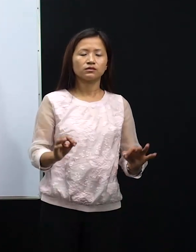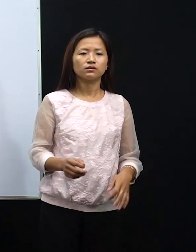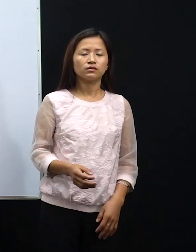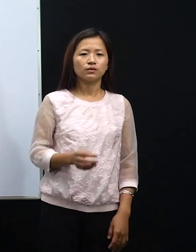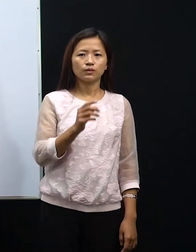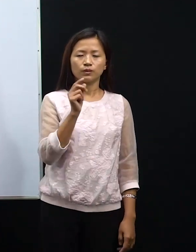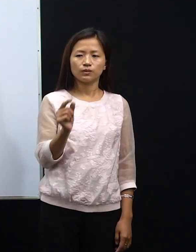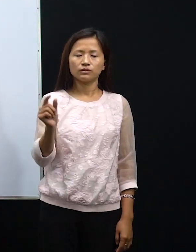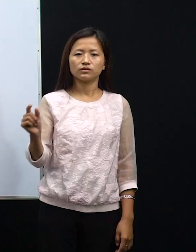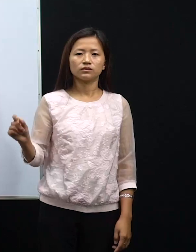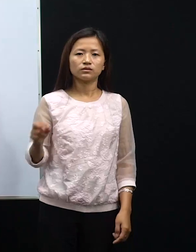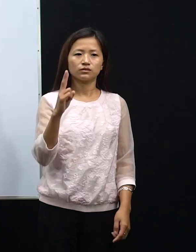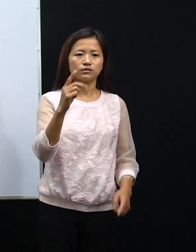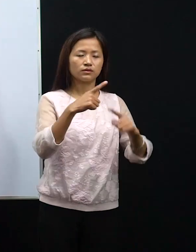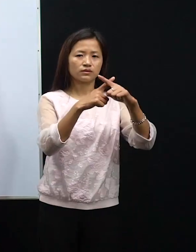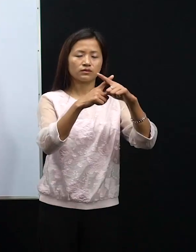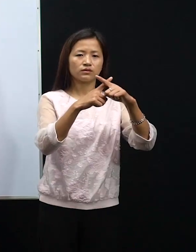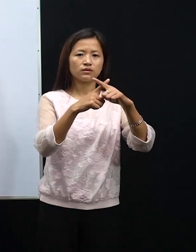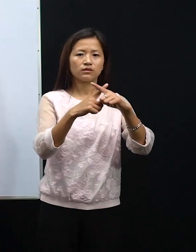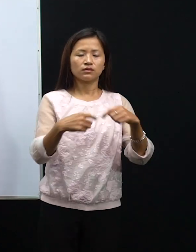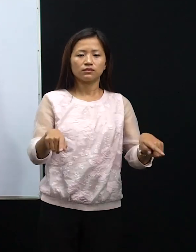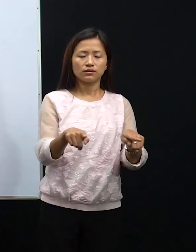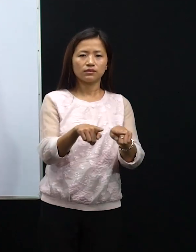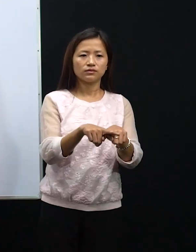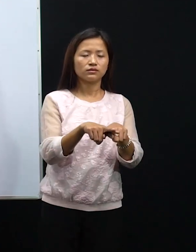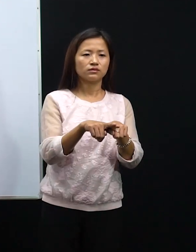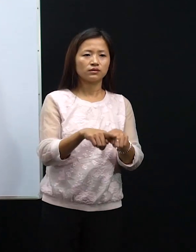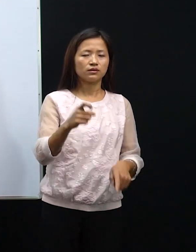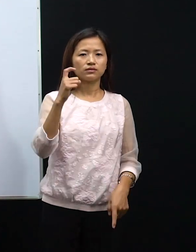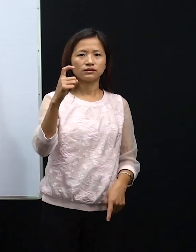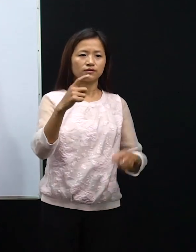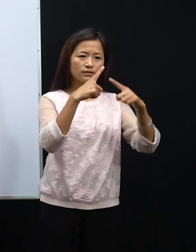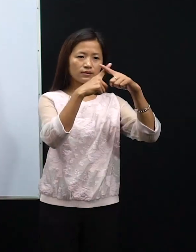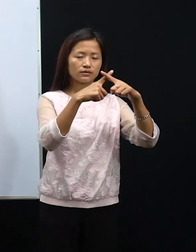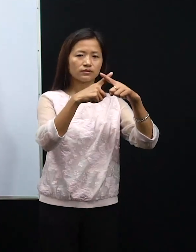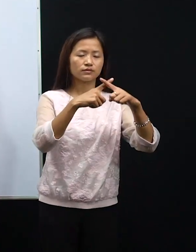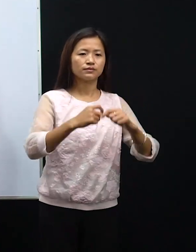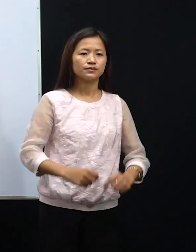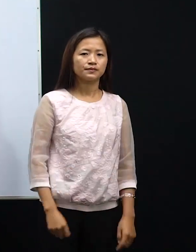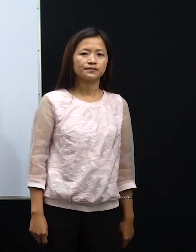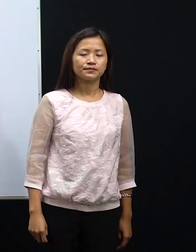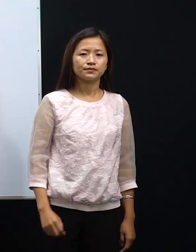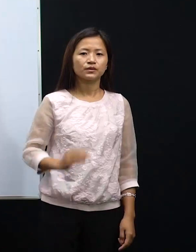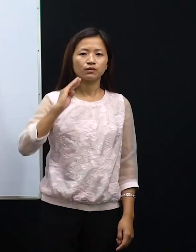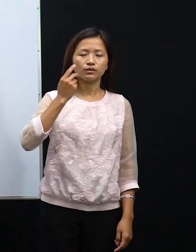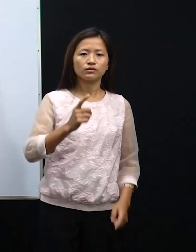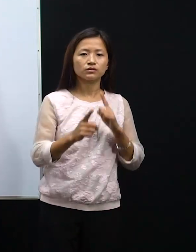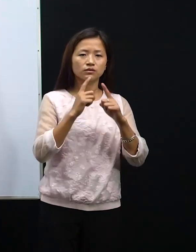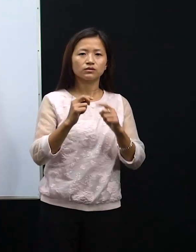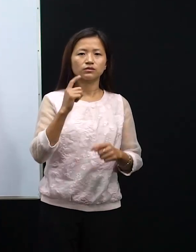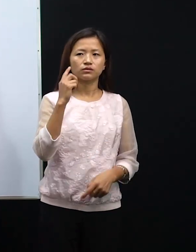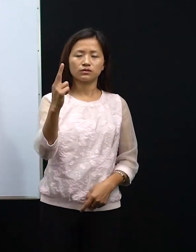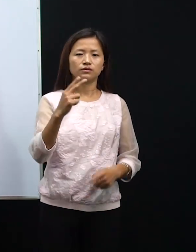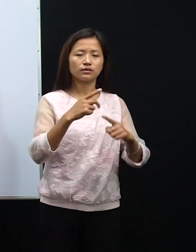let's talk about 2x and 7x. When we talk about 2x